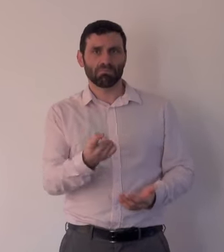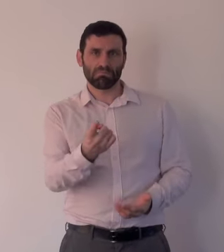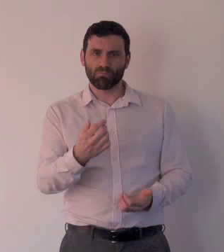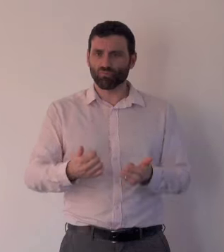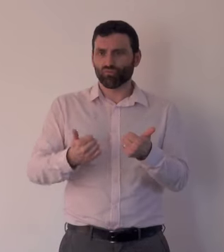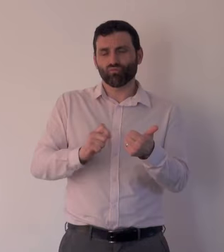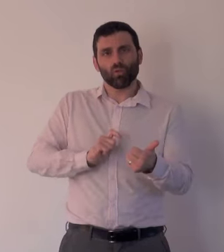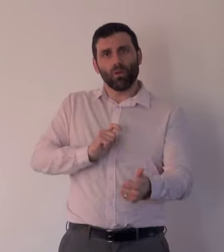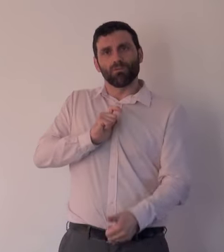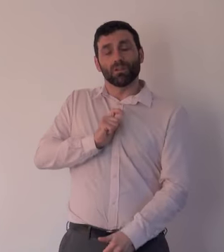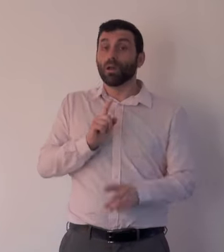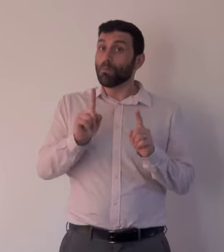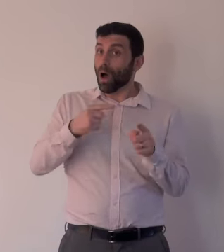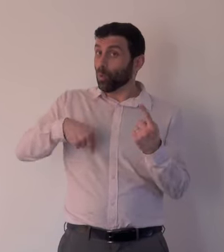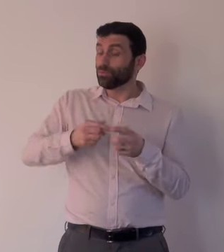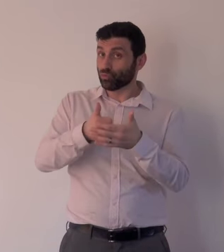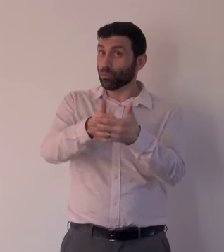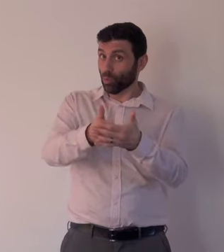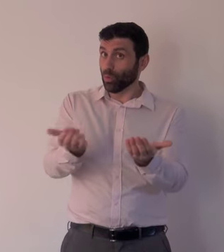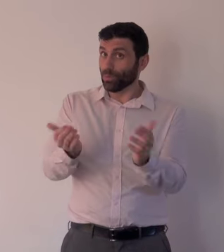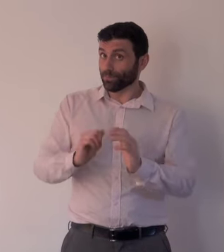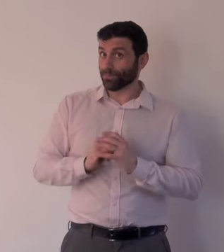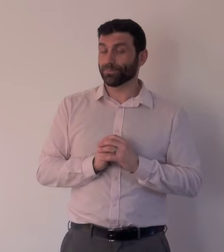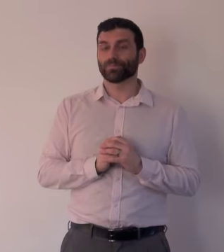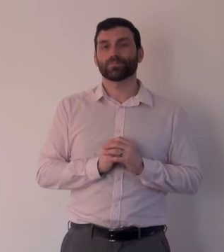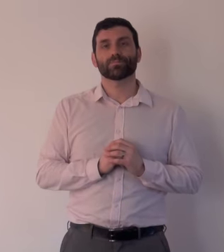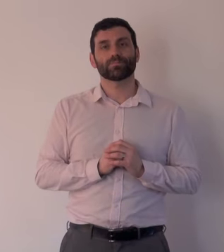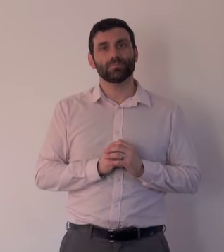You should have good levels of confidence, but we can support you if you don't.